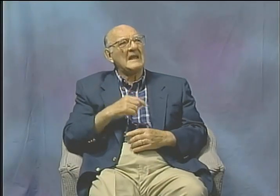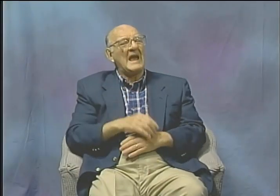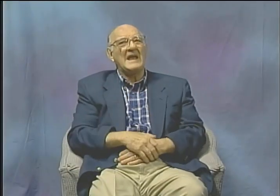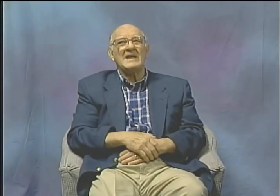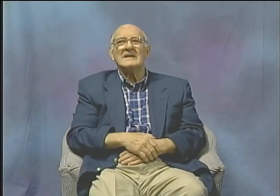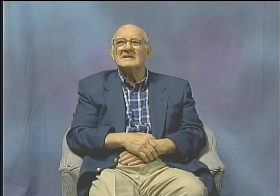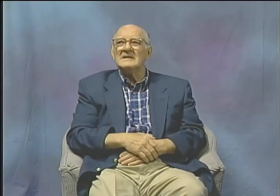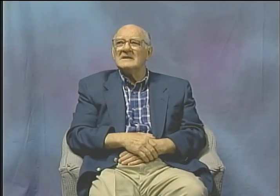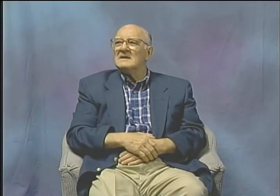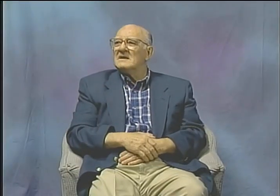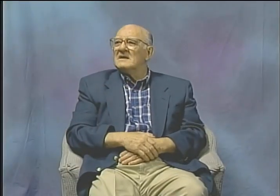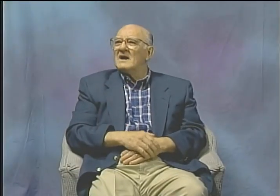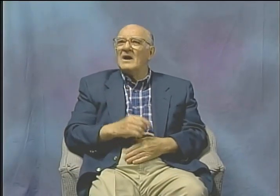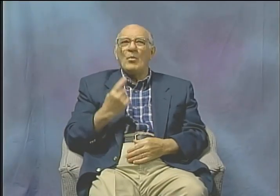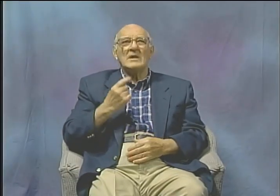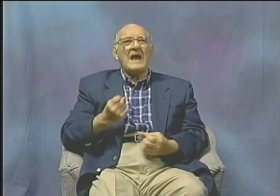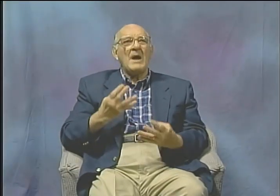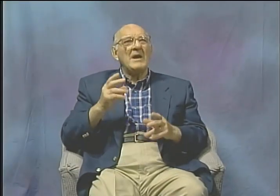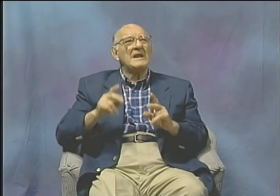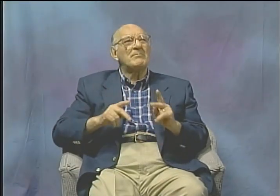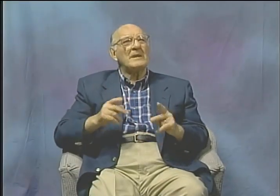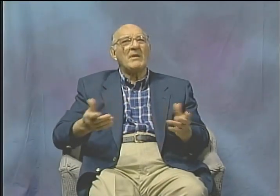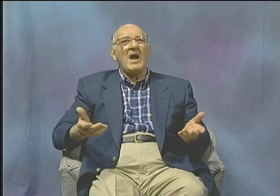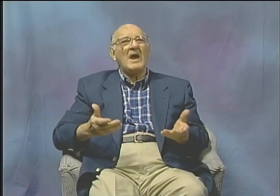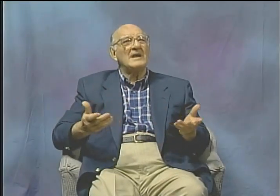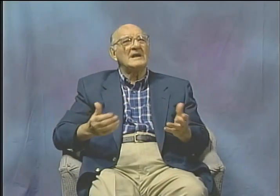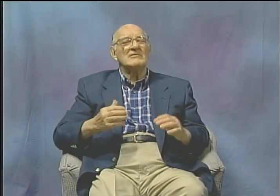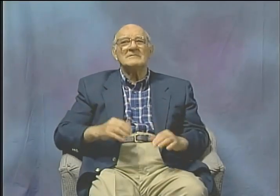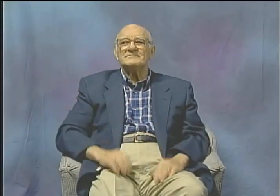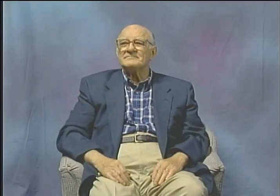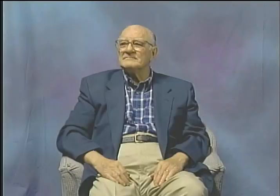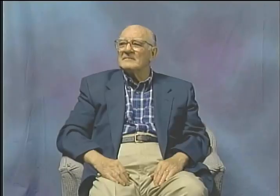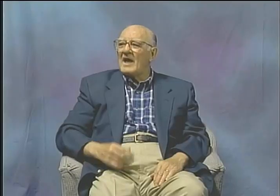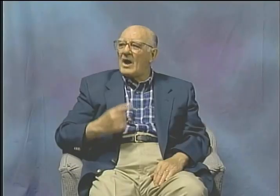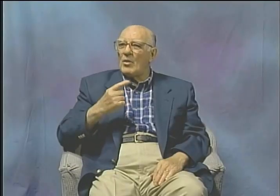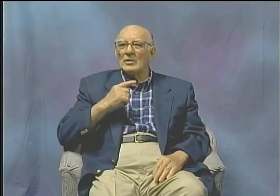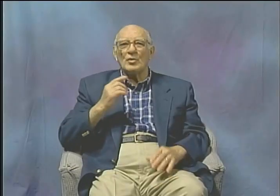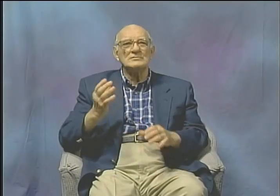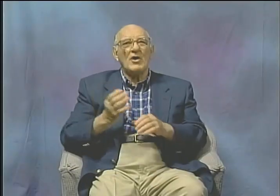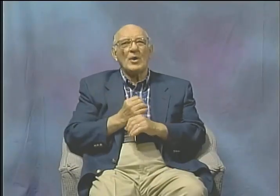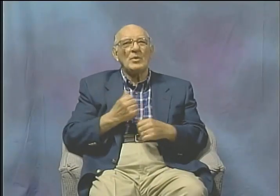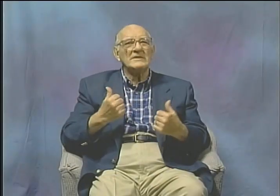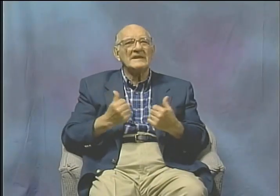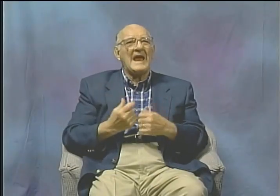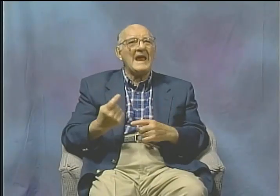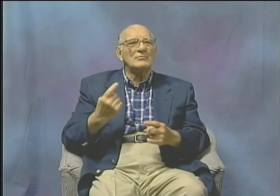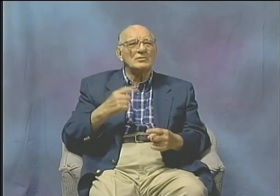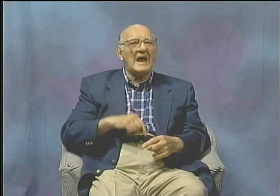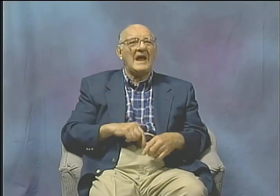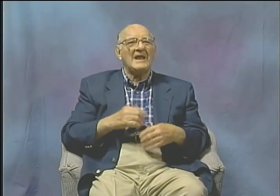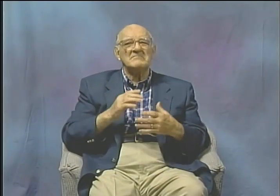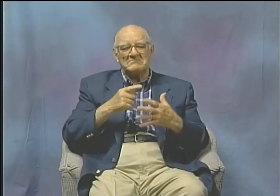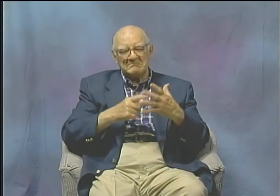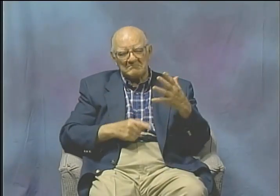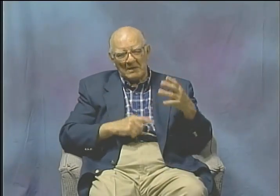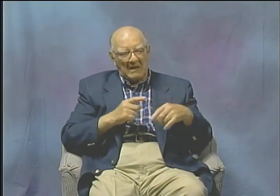day. I wonder how many people are here. I wonder who's going to win the game today.